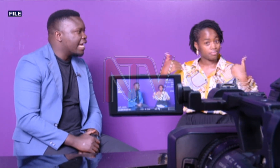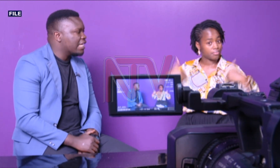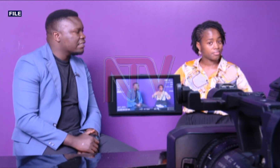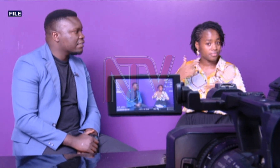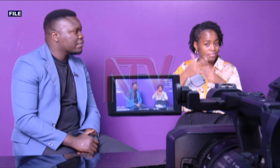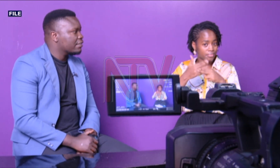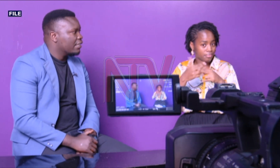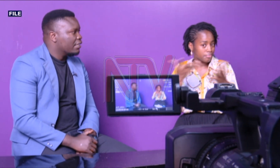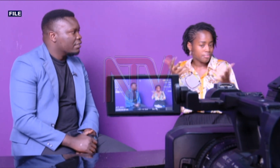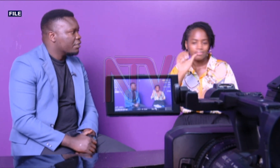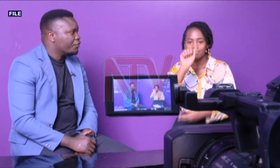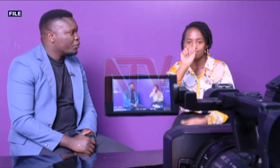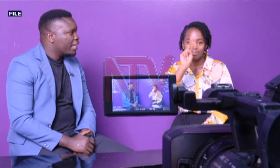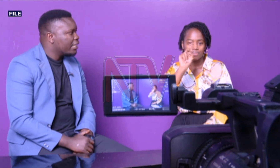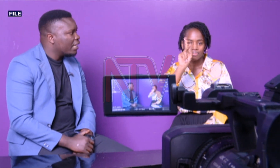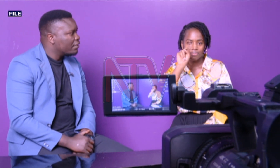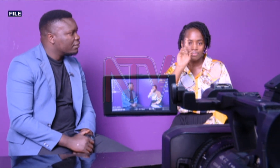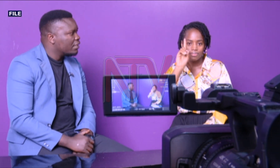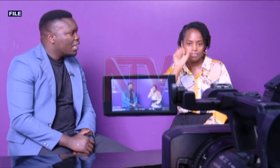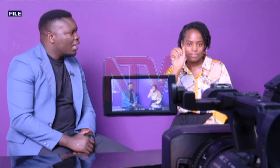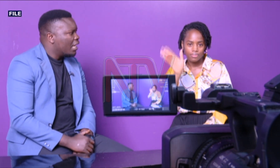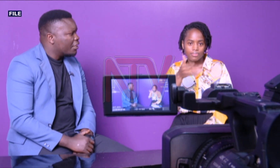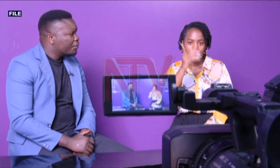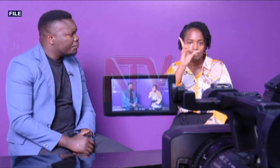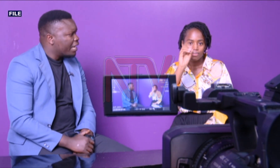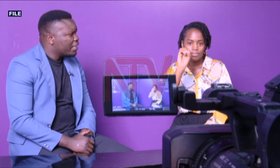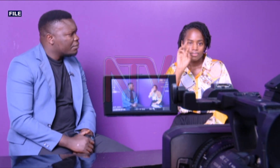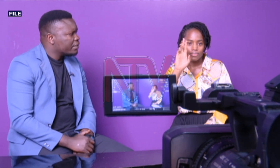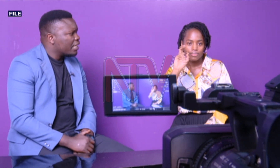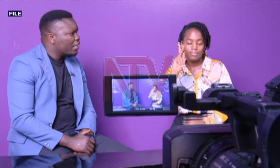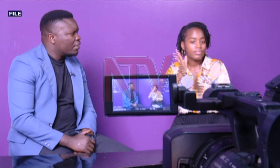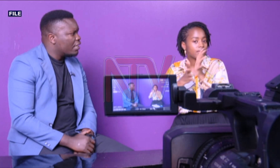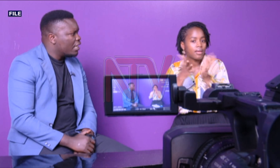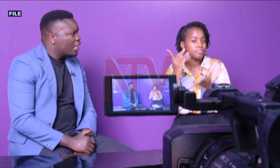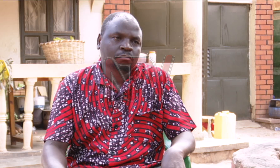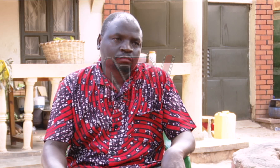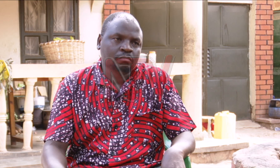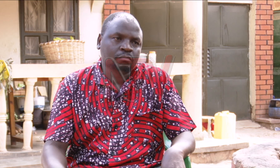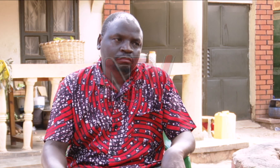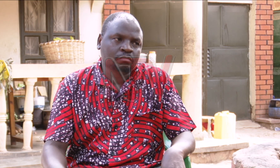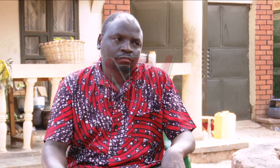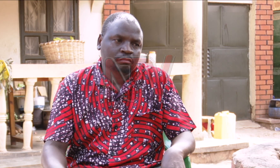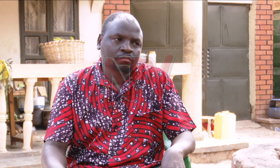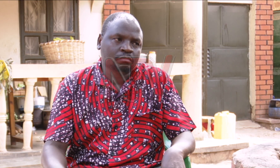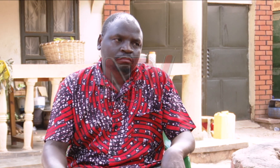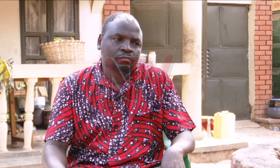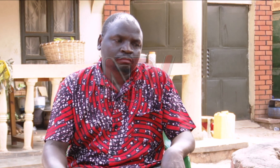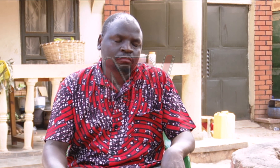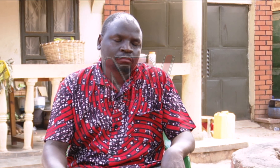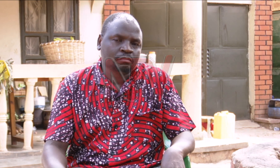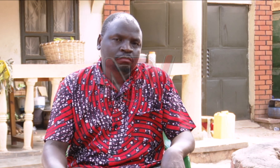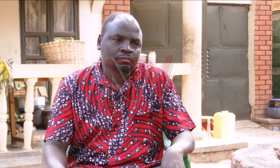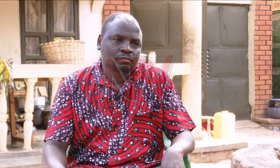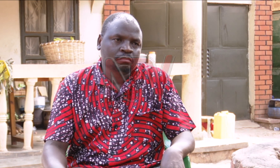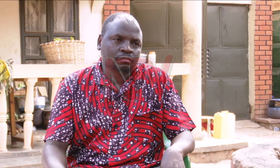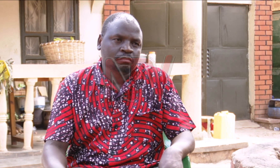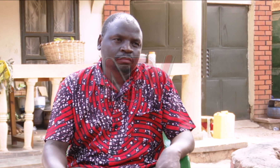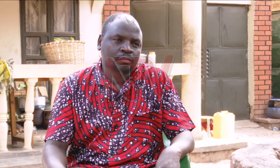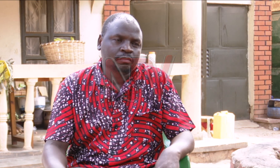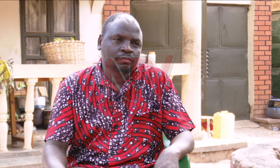hurdles that they have to deal with, as they do not have sign language interpreters. Sulaiman Balinya, a sign language project